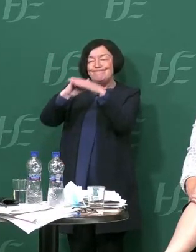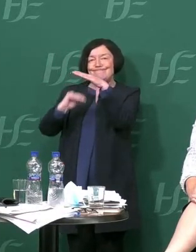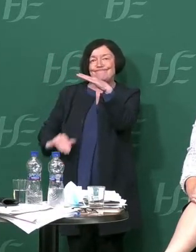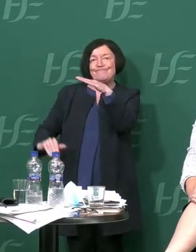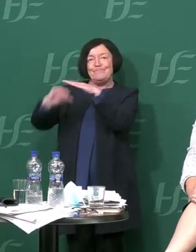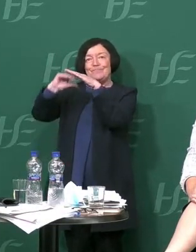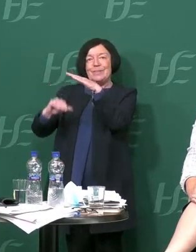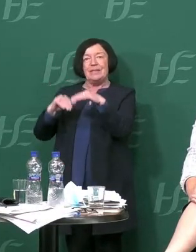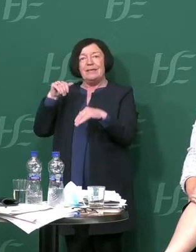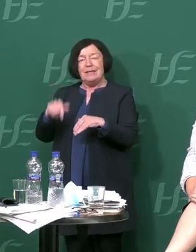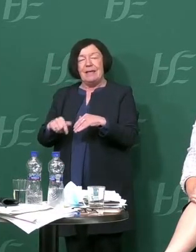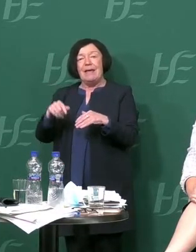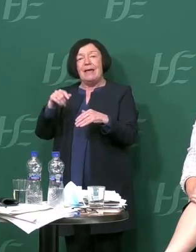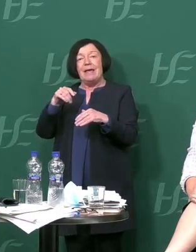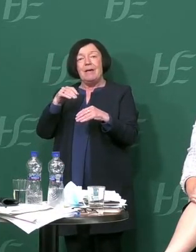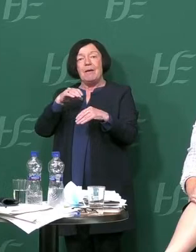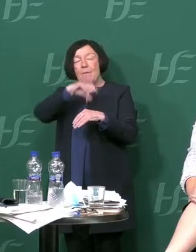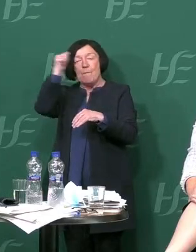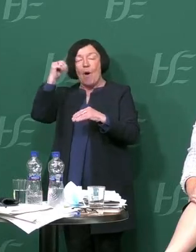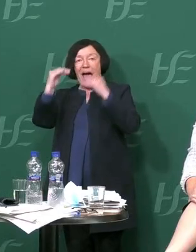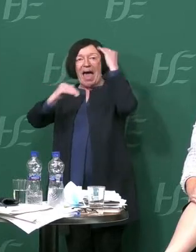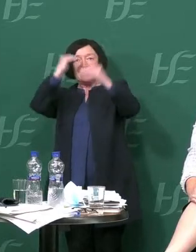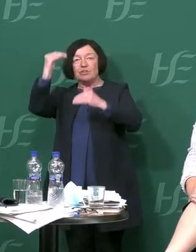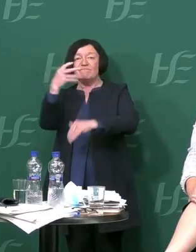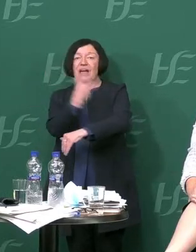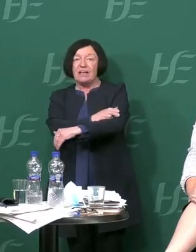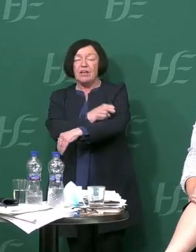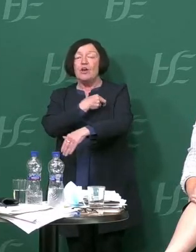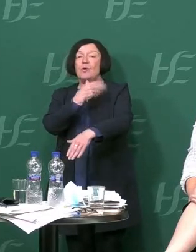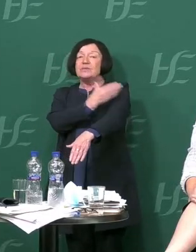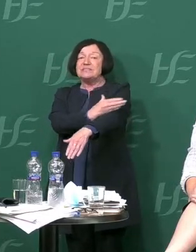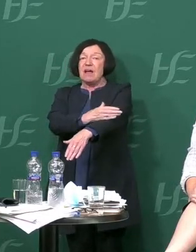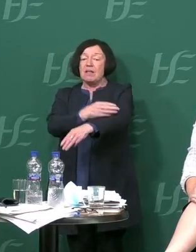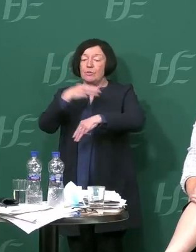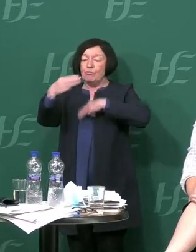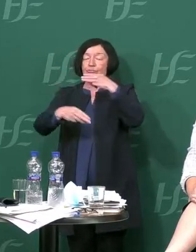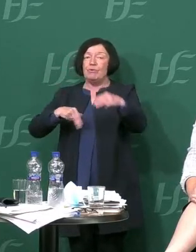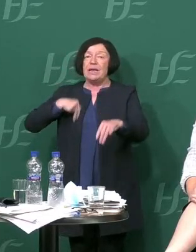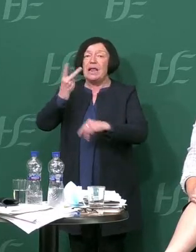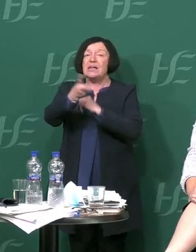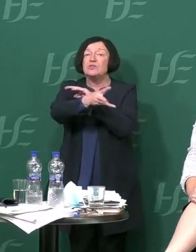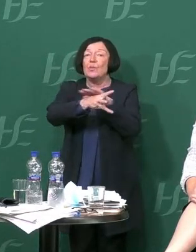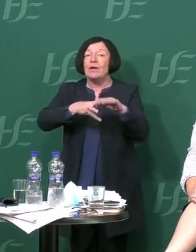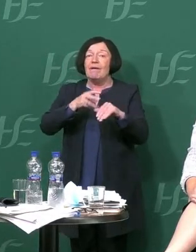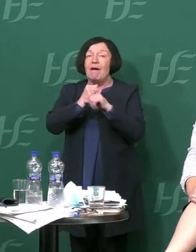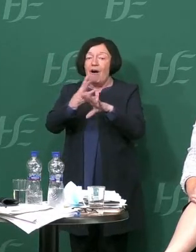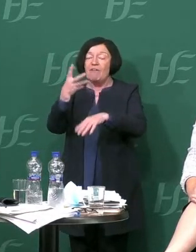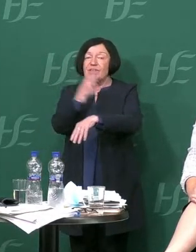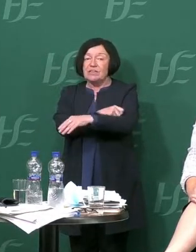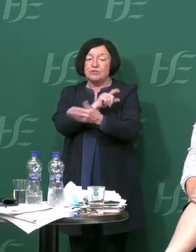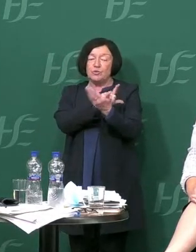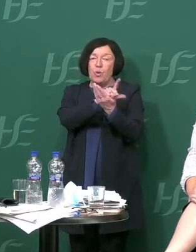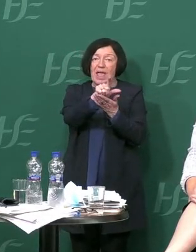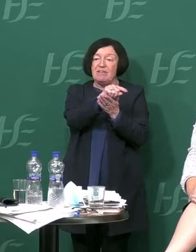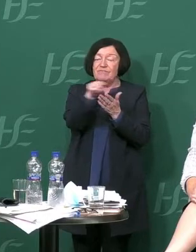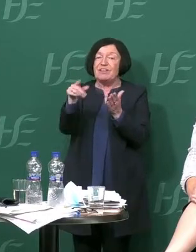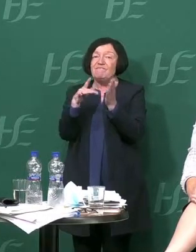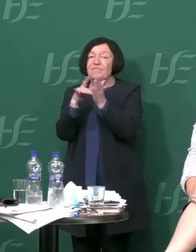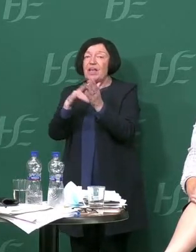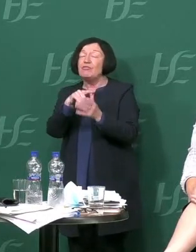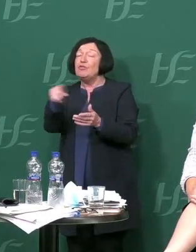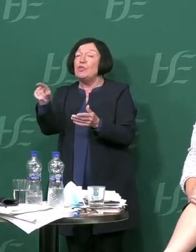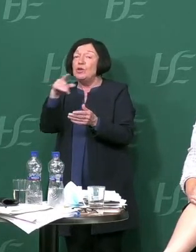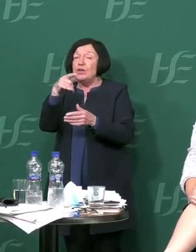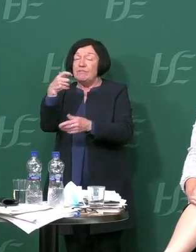the adult population vaccinated. We will start the process next week of vaccinating the 12 to 15-year-olds with dose